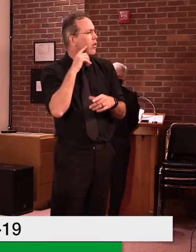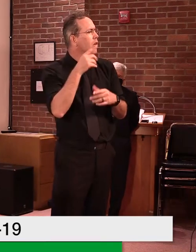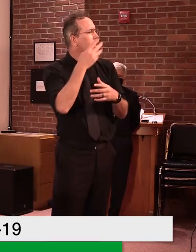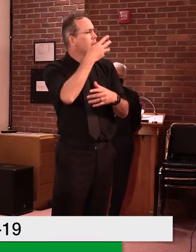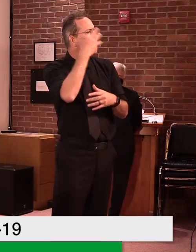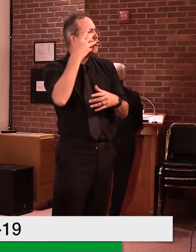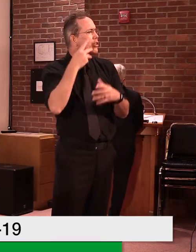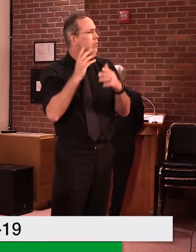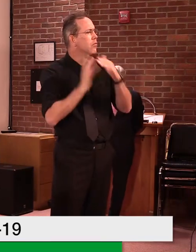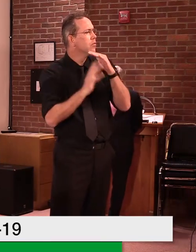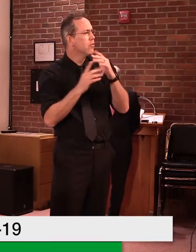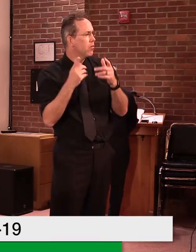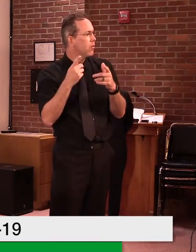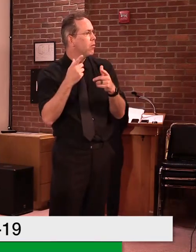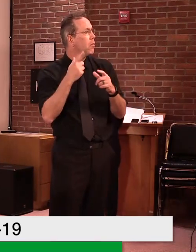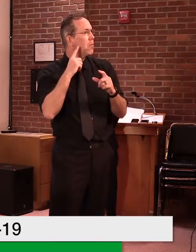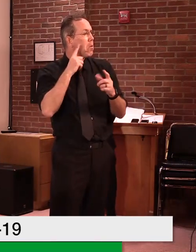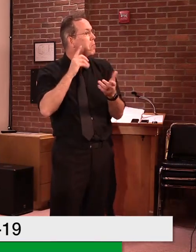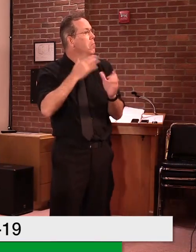I hadn't heard that.